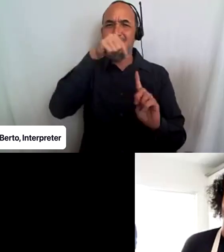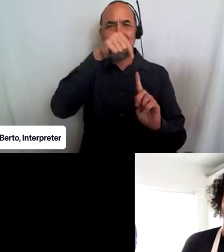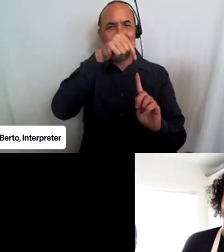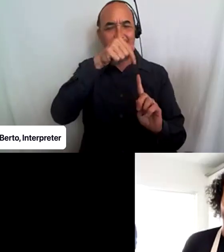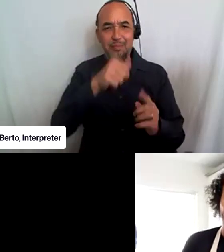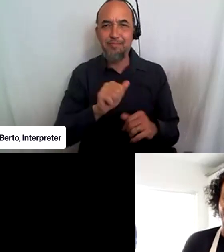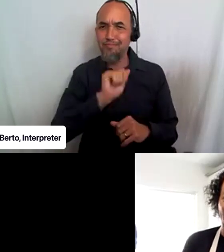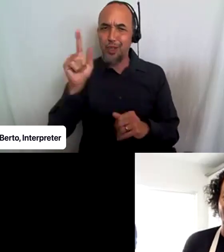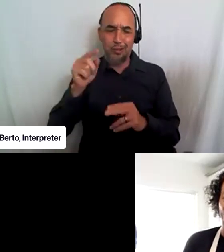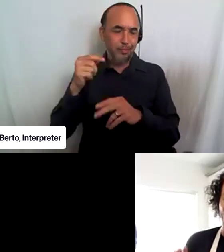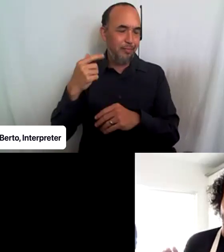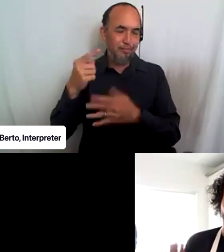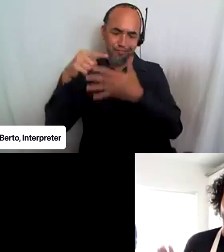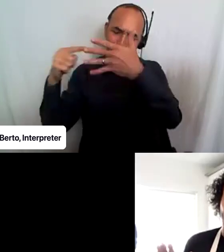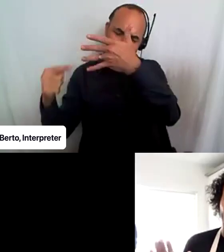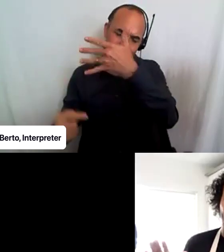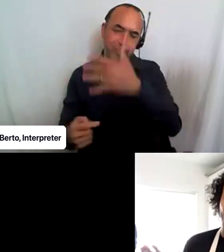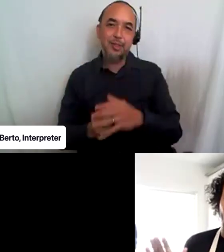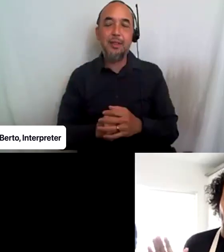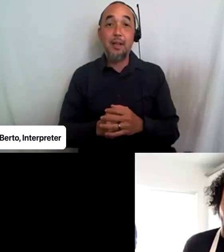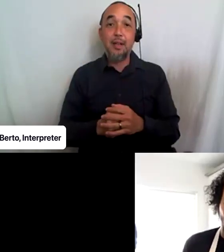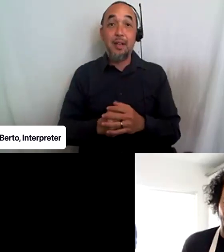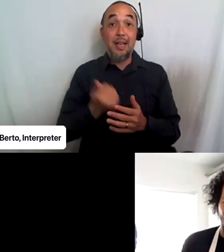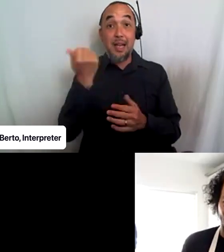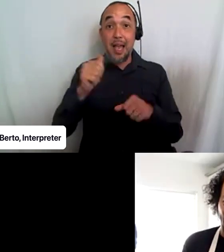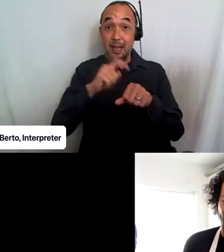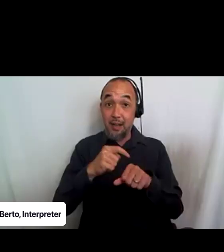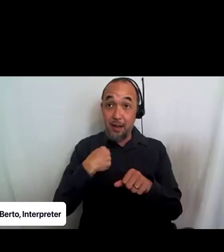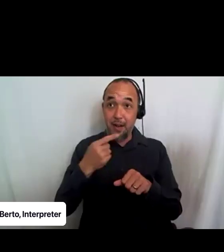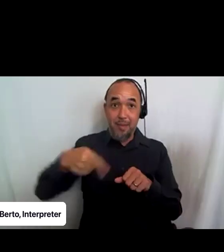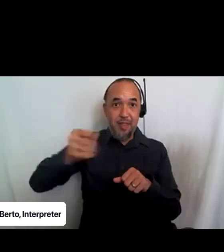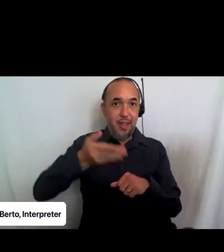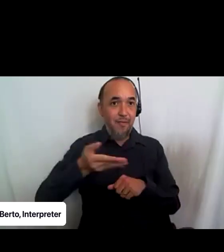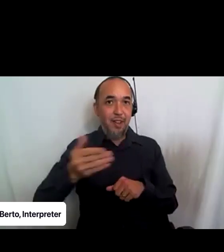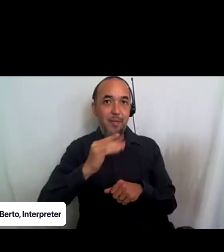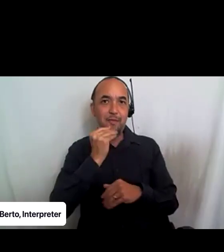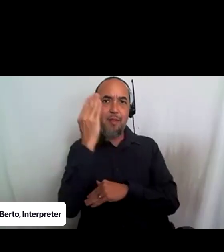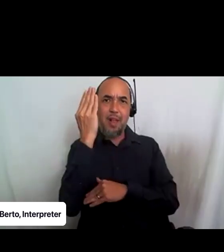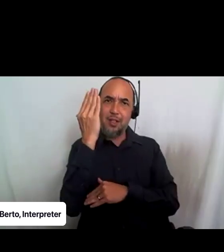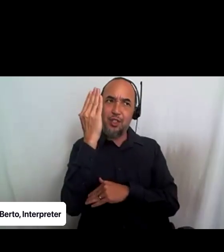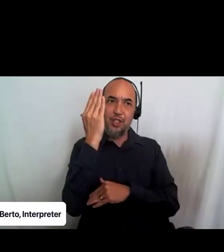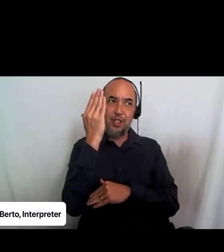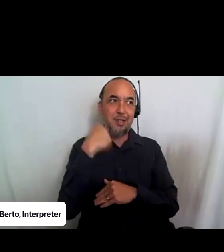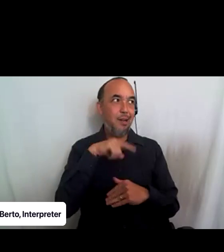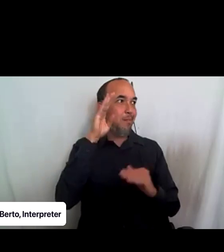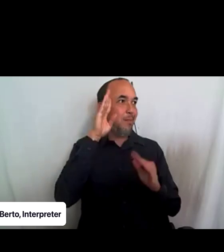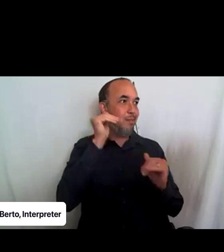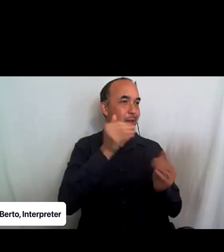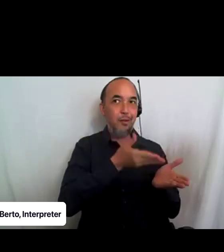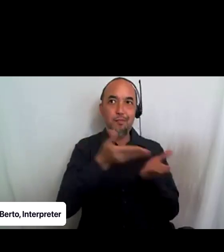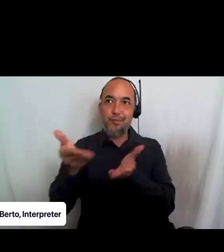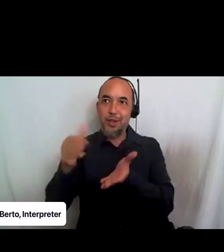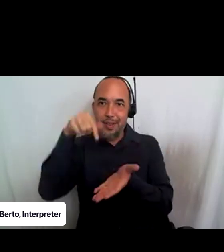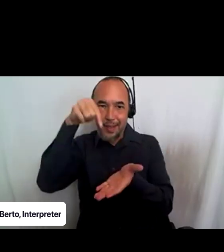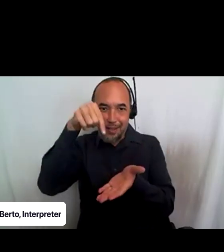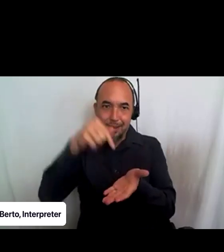I am expected to make it every time they invite me for a lunch. And I'm so excited to share this recipe with you that you can hopefully share with your loved